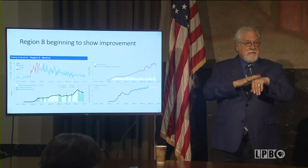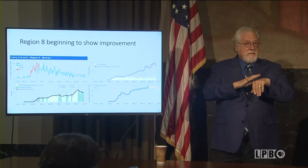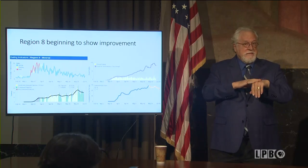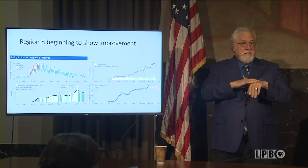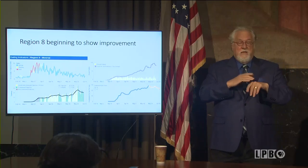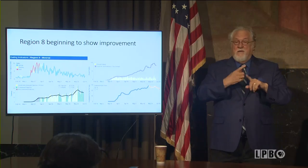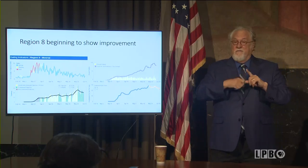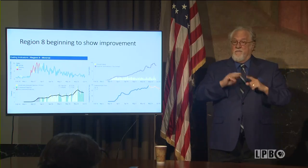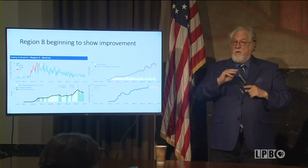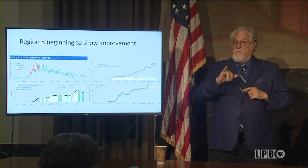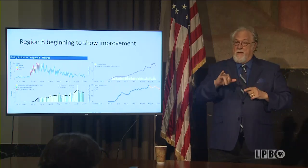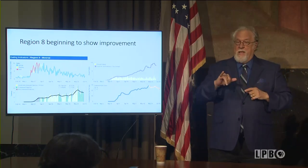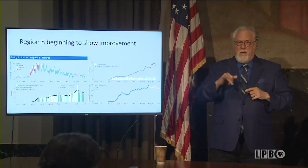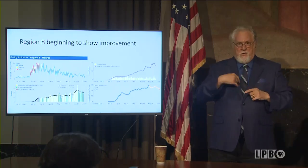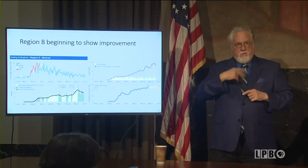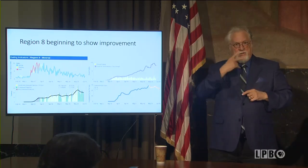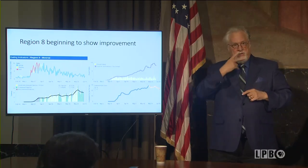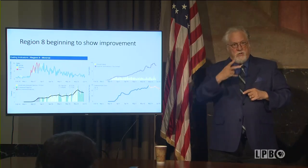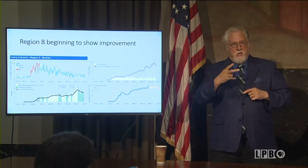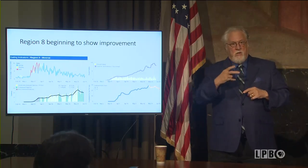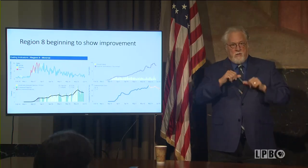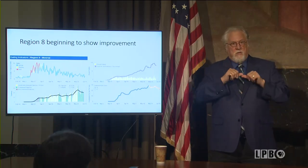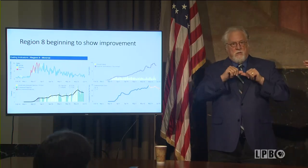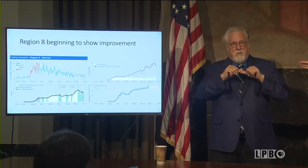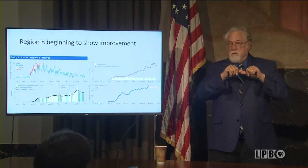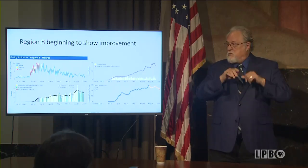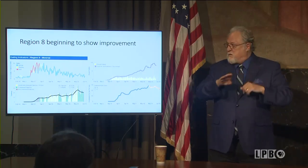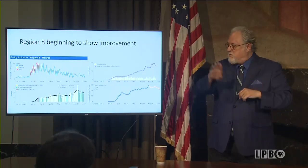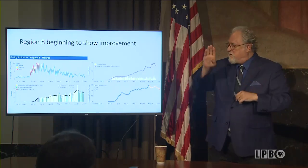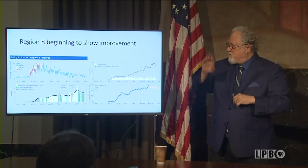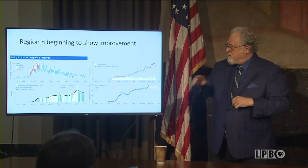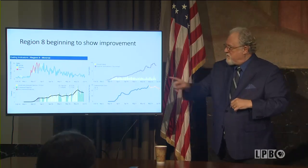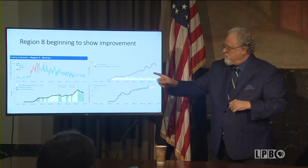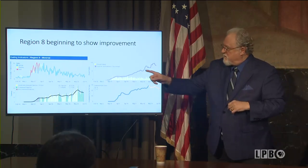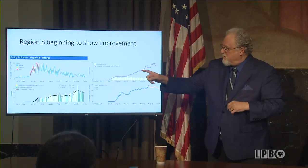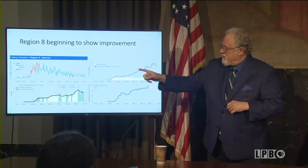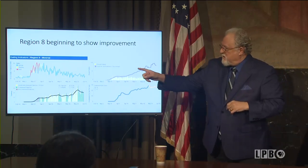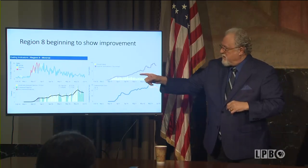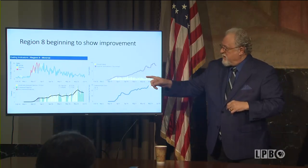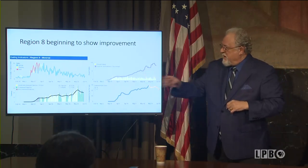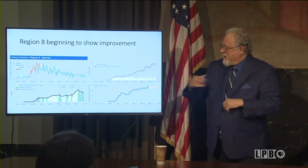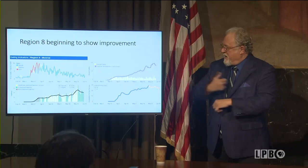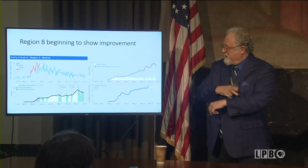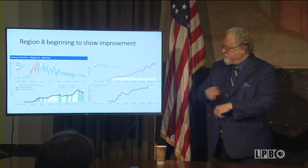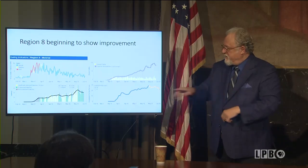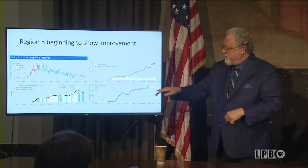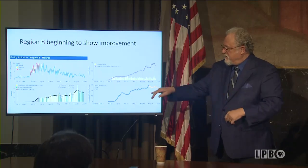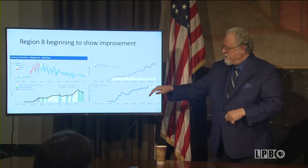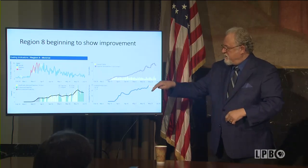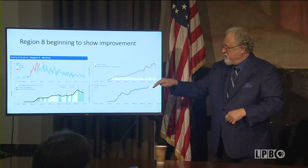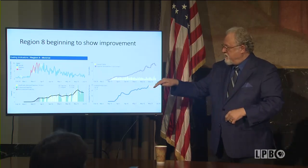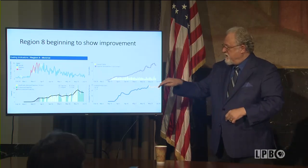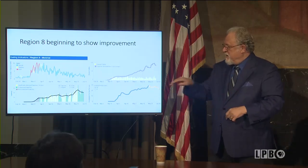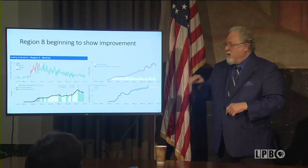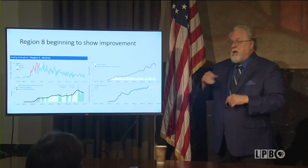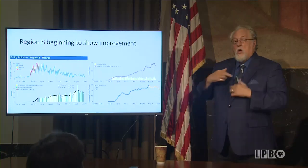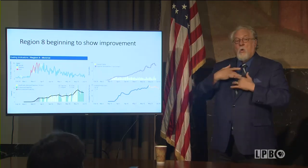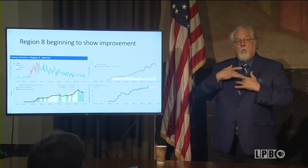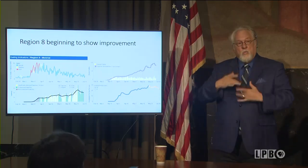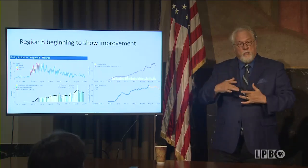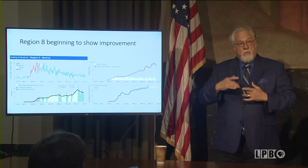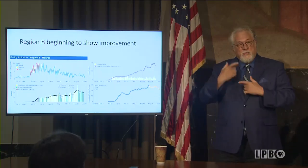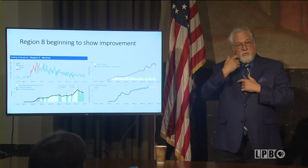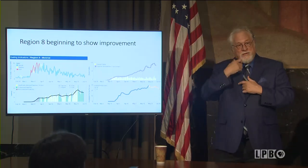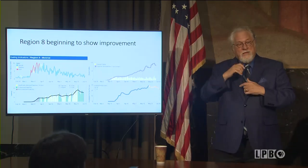since the beginning of May as well, where we saw a persistent increase in cases and in hospitalizations. And what we've seen, at least in the most recent trend for